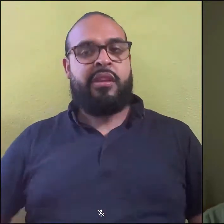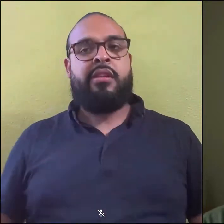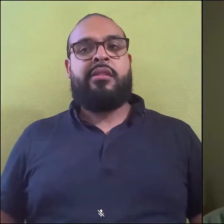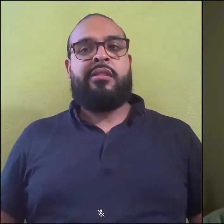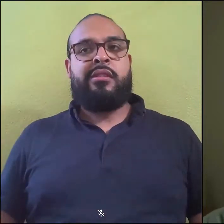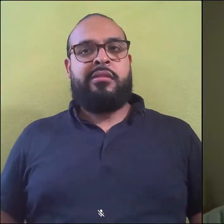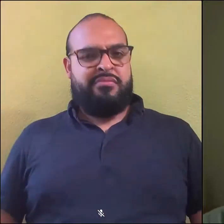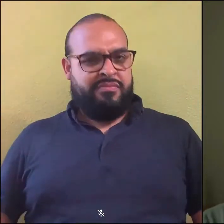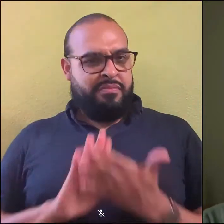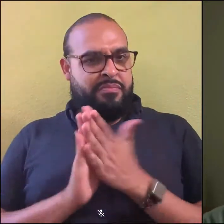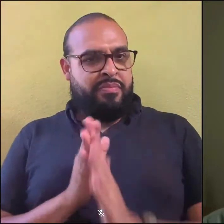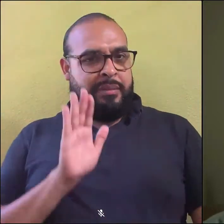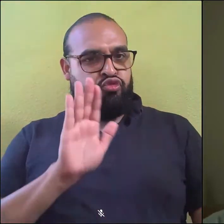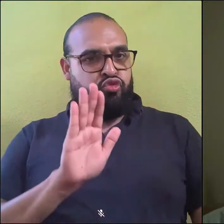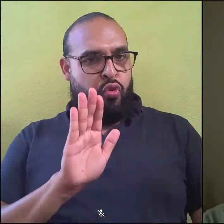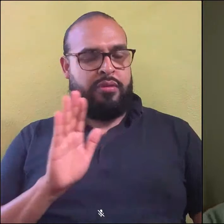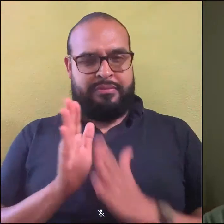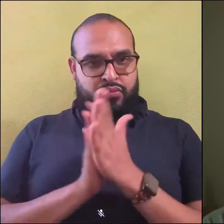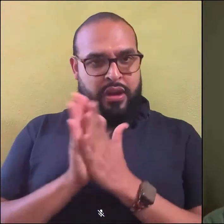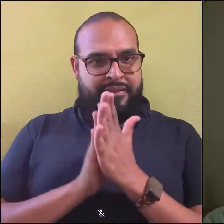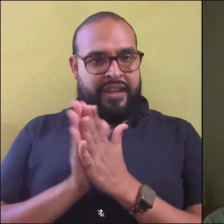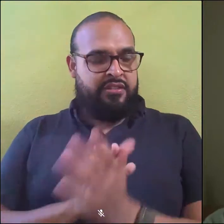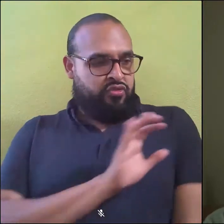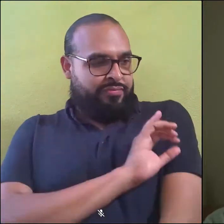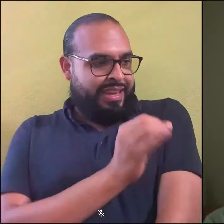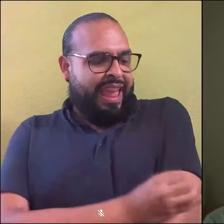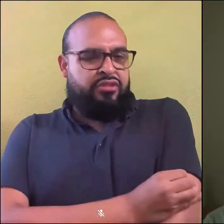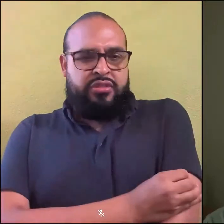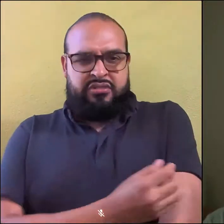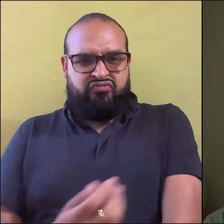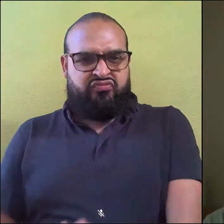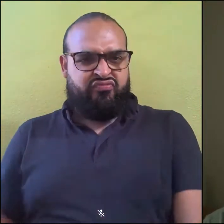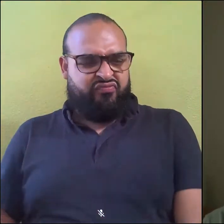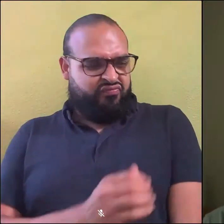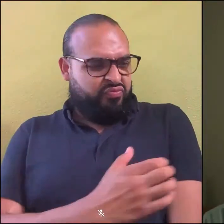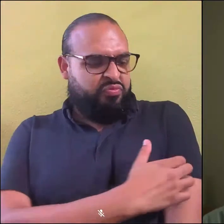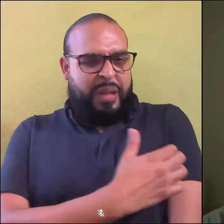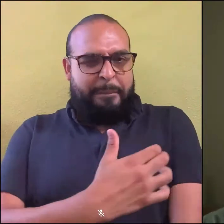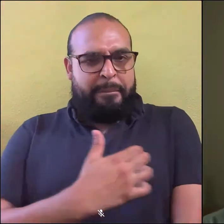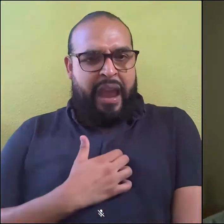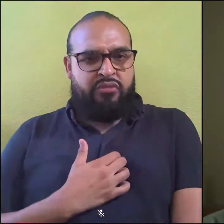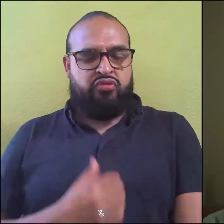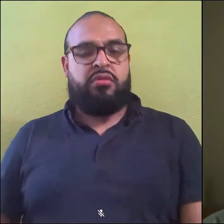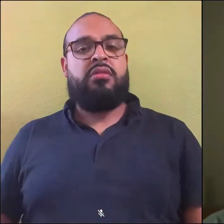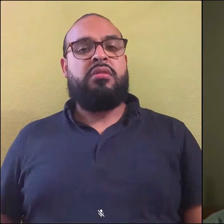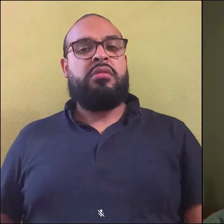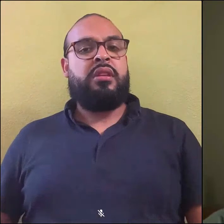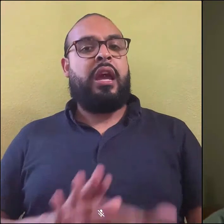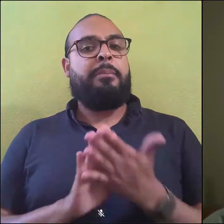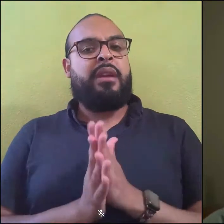of motivation, a source of energy, a source of momentum for you to achieve the kind of goals that you want to